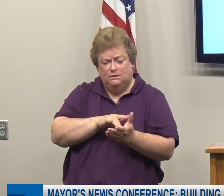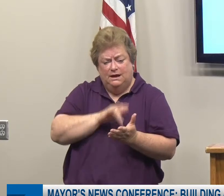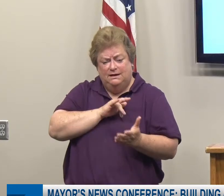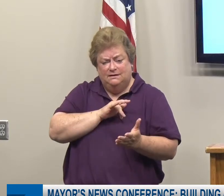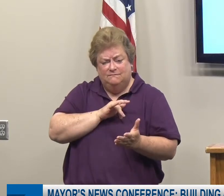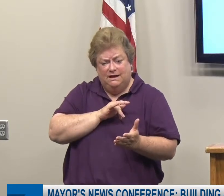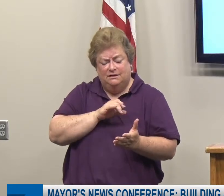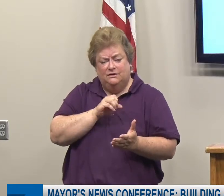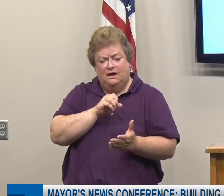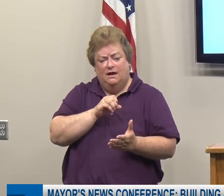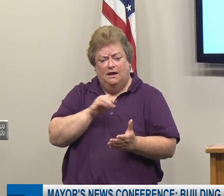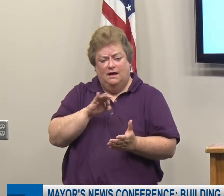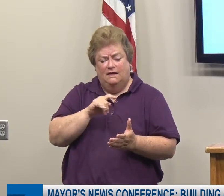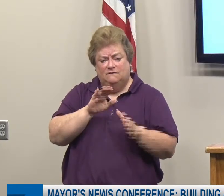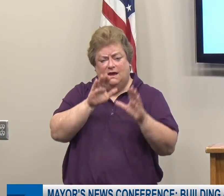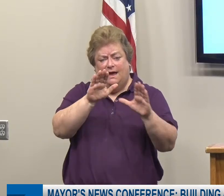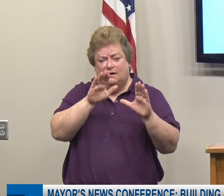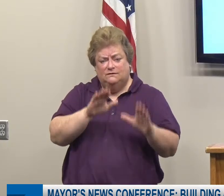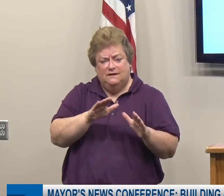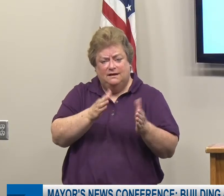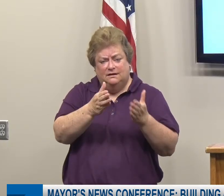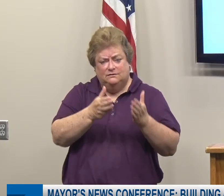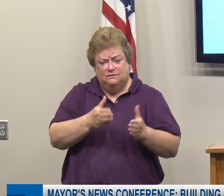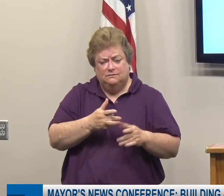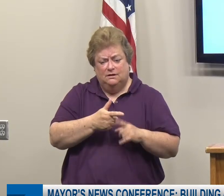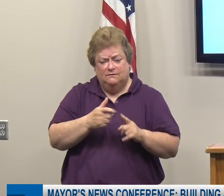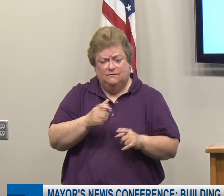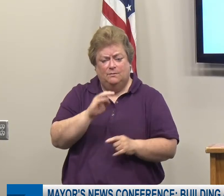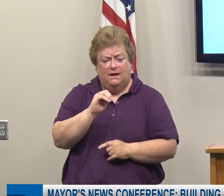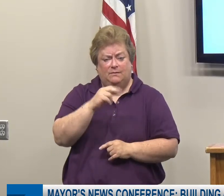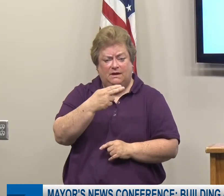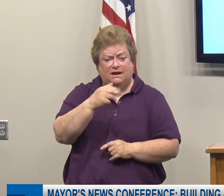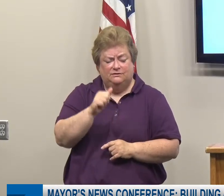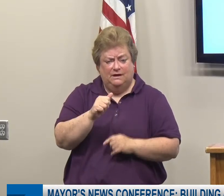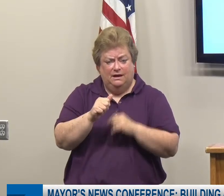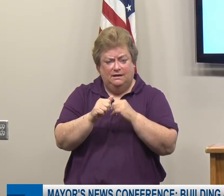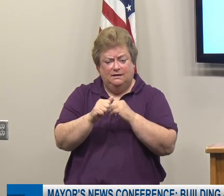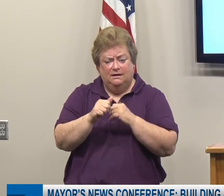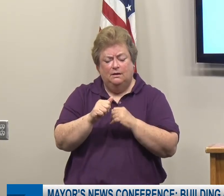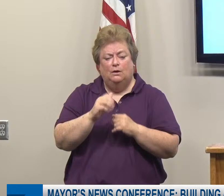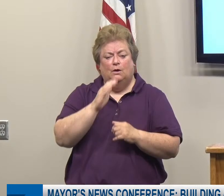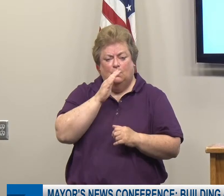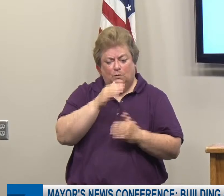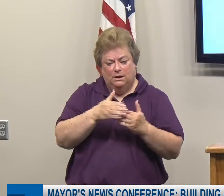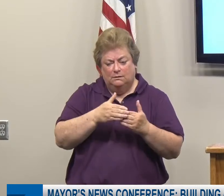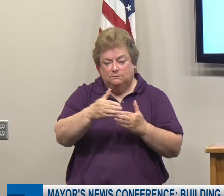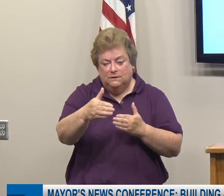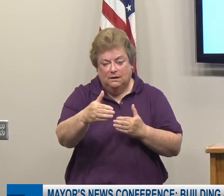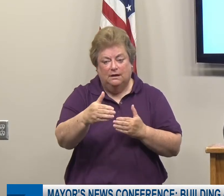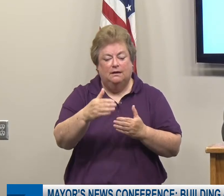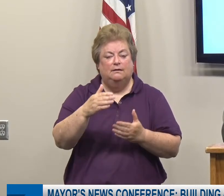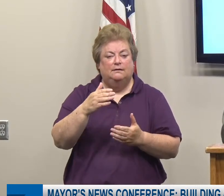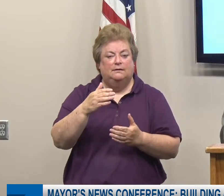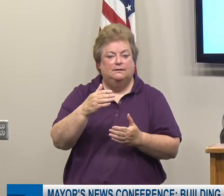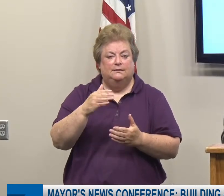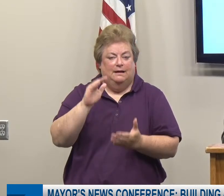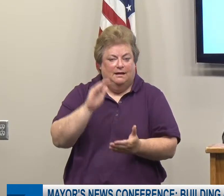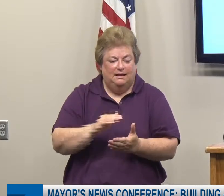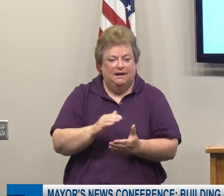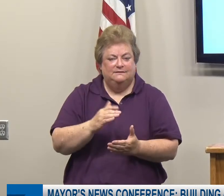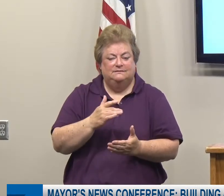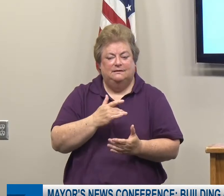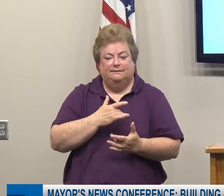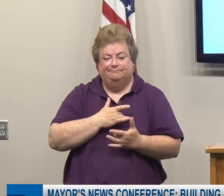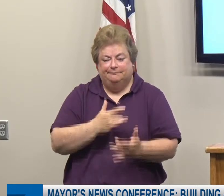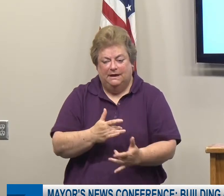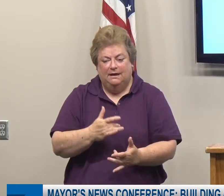the outstanding service from the MHA are less likely to have police calls